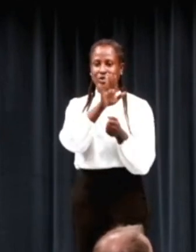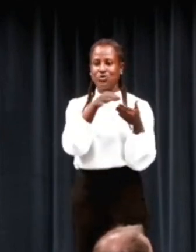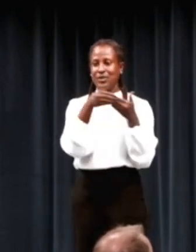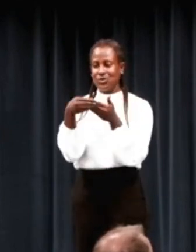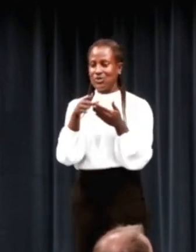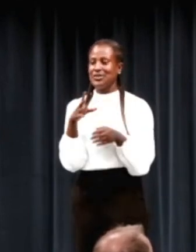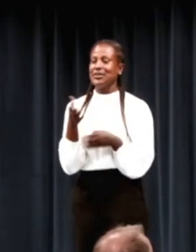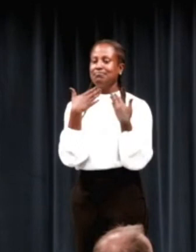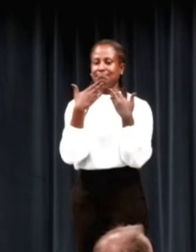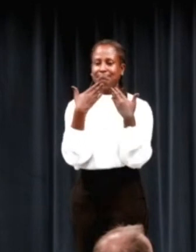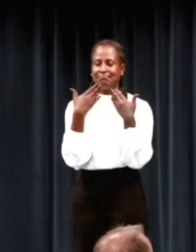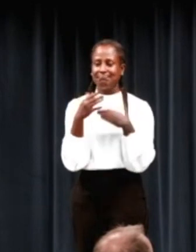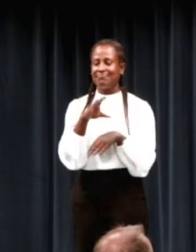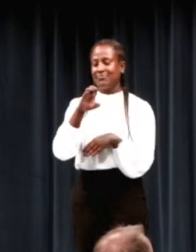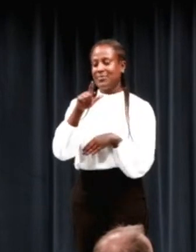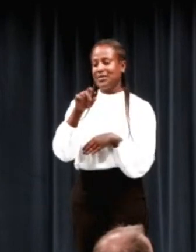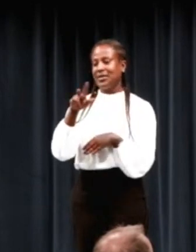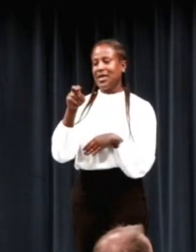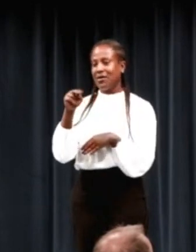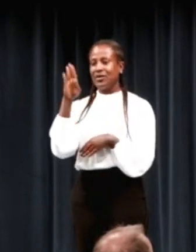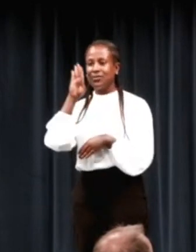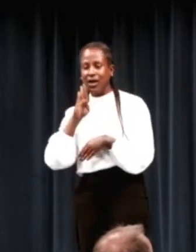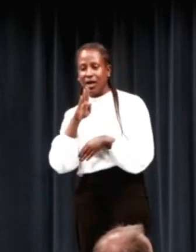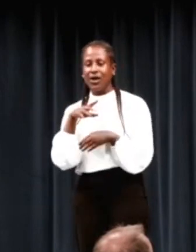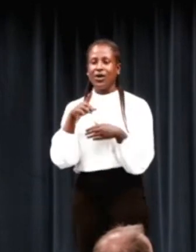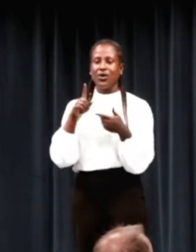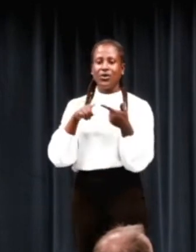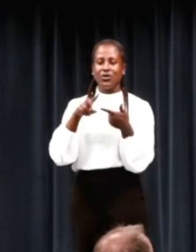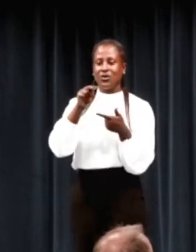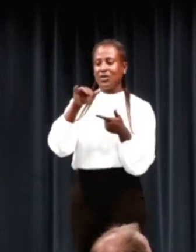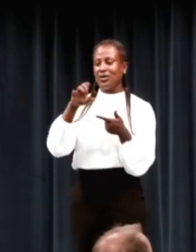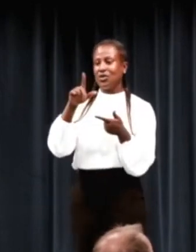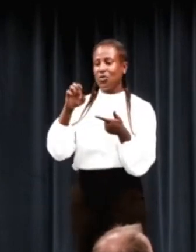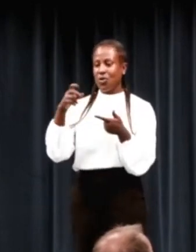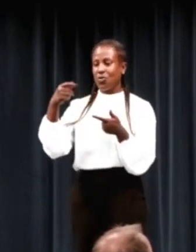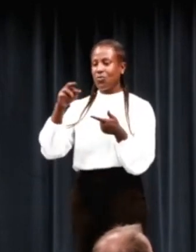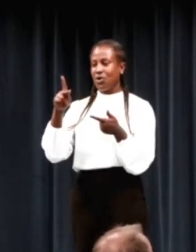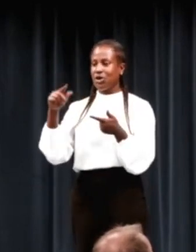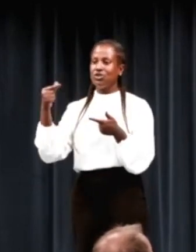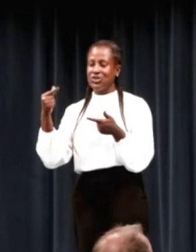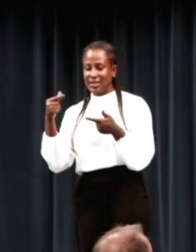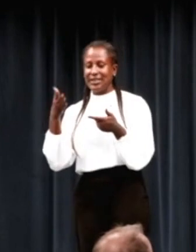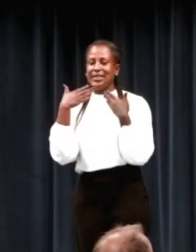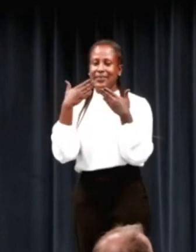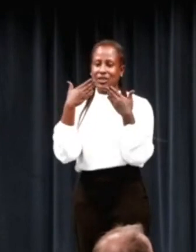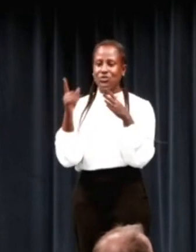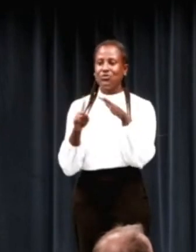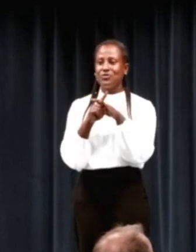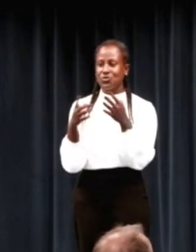leadership and support, as well as Calvin Brown. And also want to thank Nicole Parker Green as well for being here this